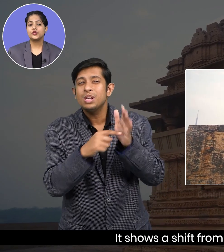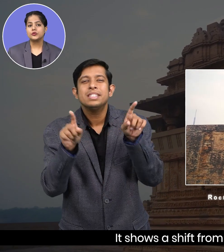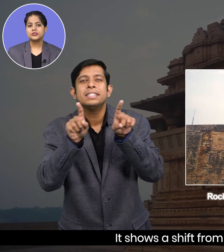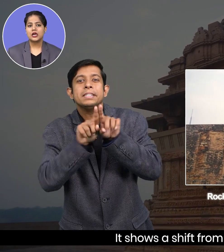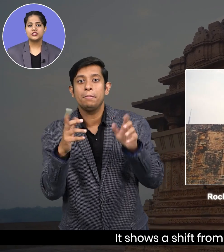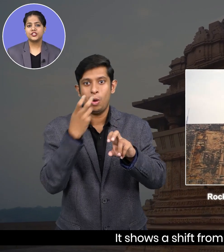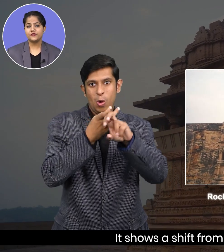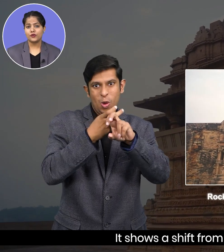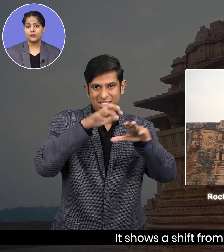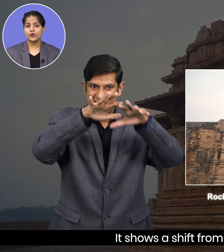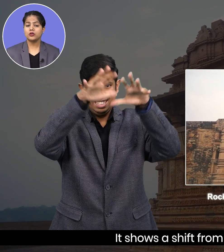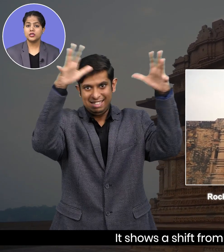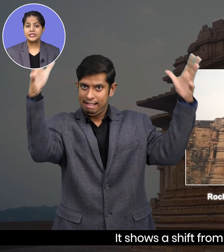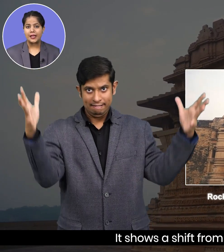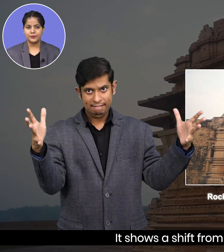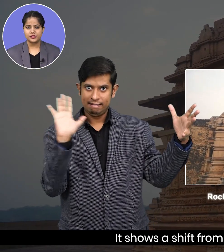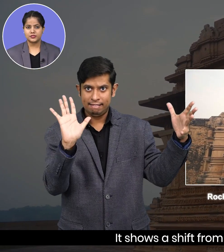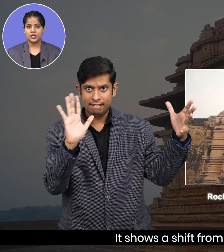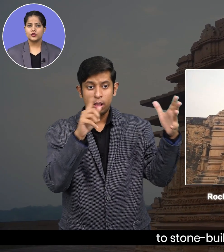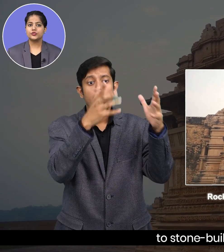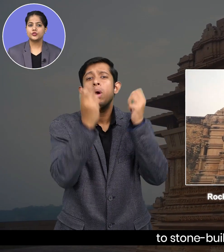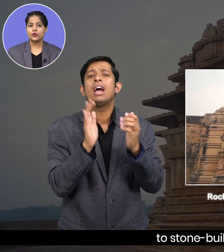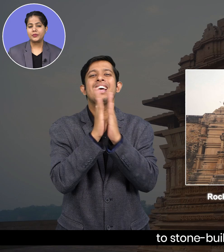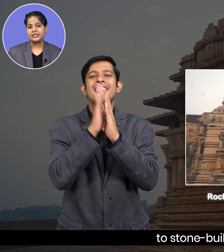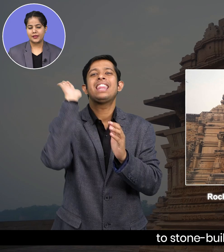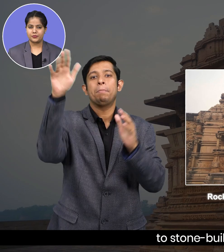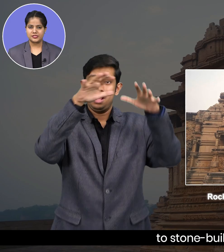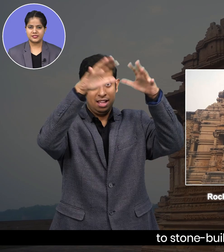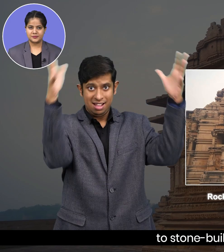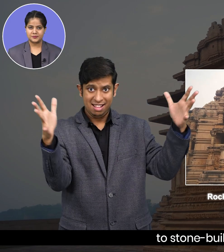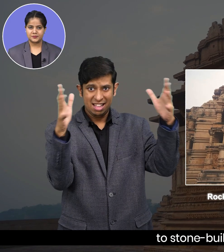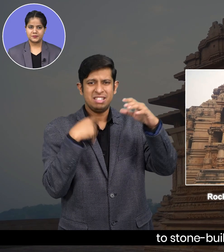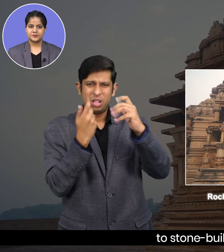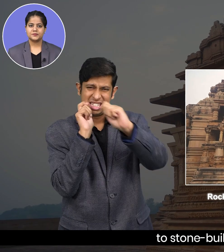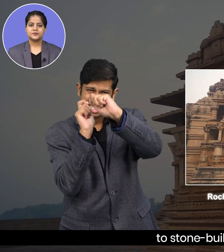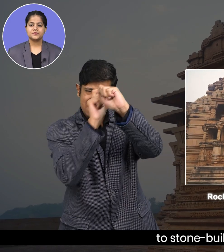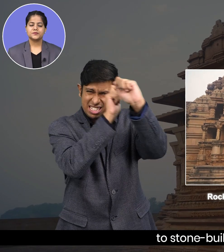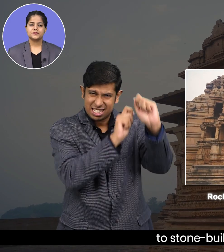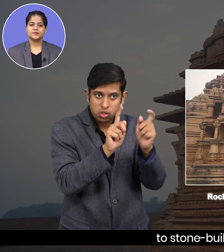It shows a shift from rock-cut temples to stone-built temples.